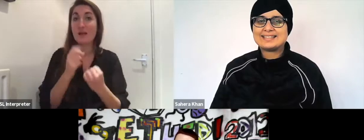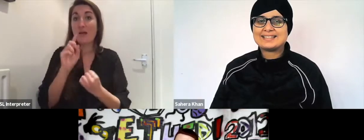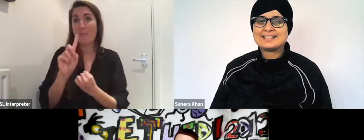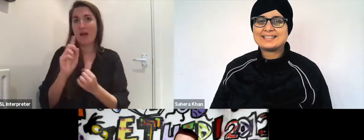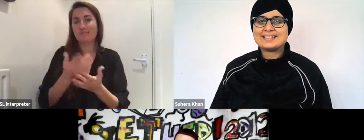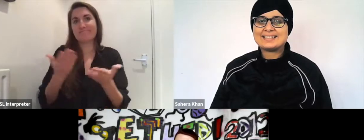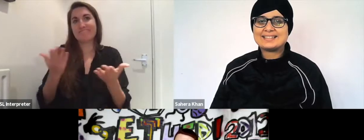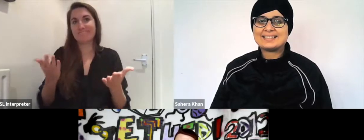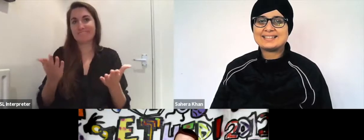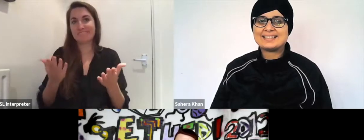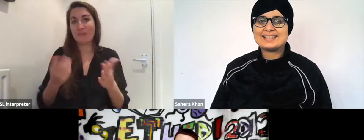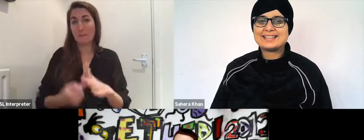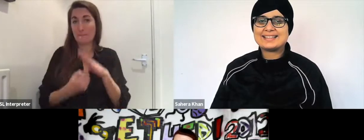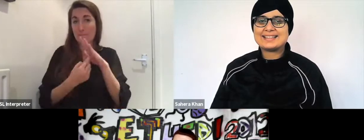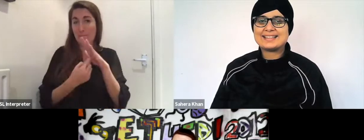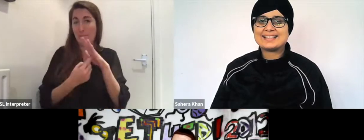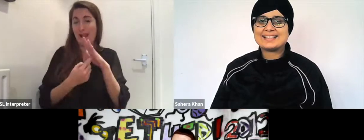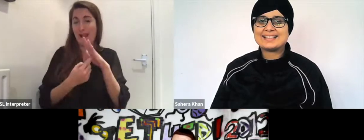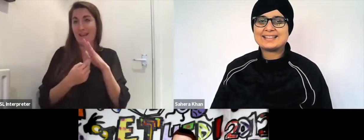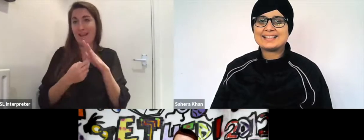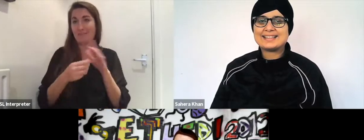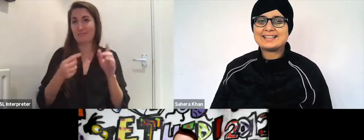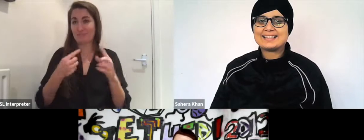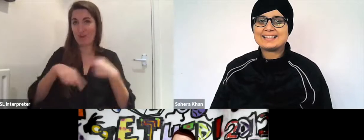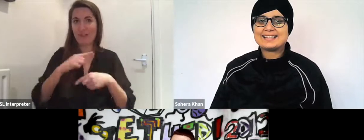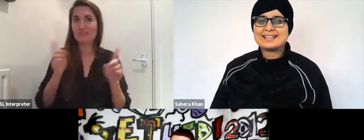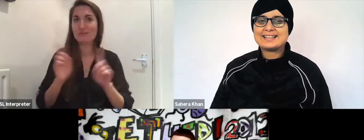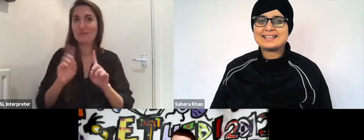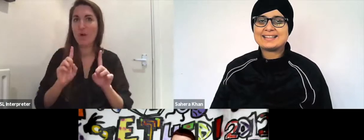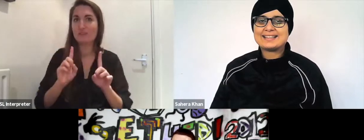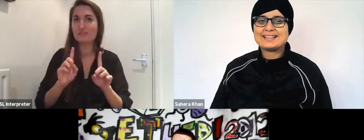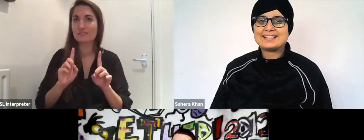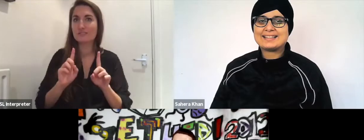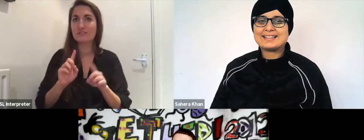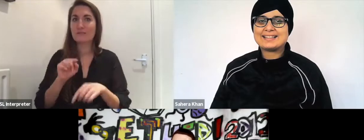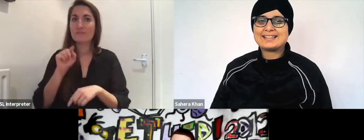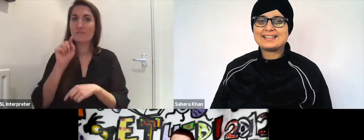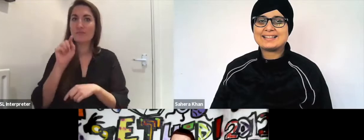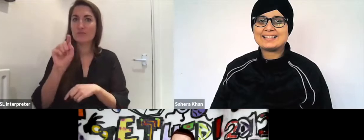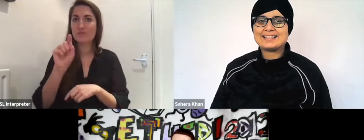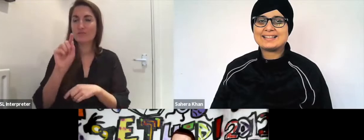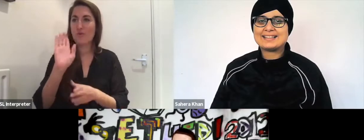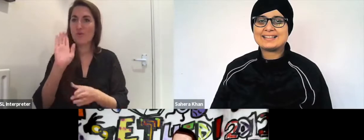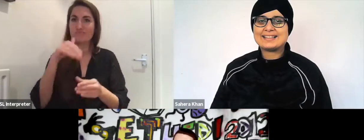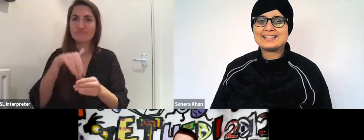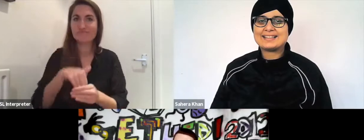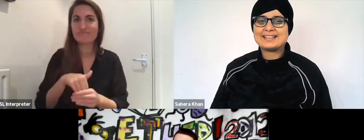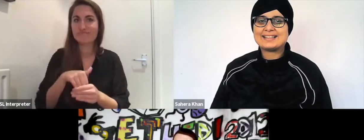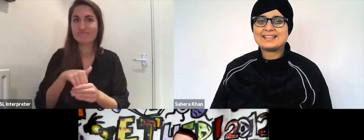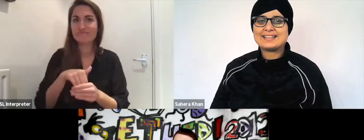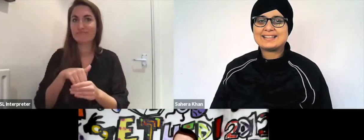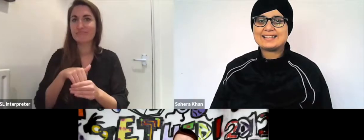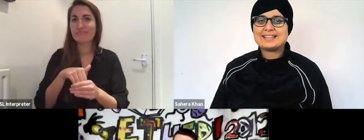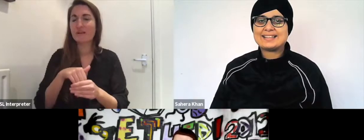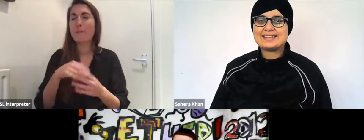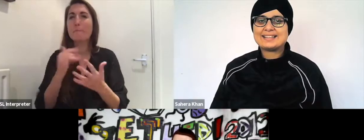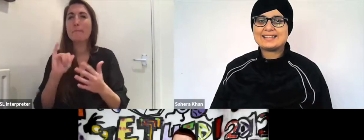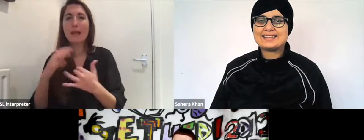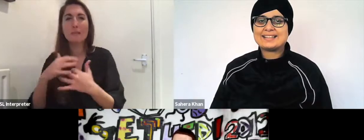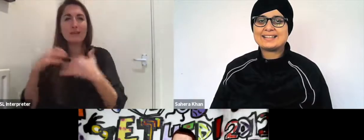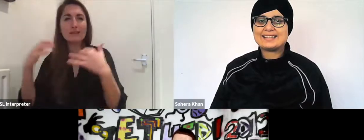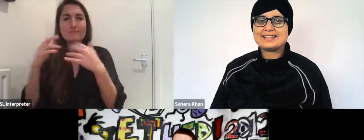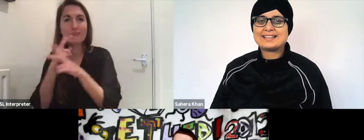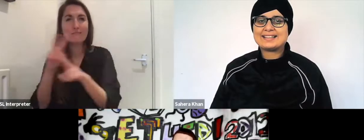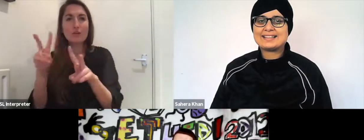for us, you've starred in WhatsApp Auntie. For any viewers who don't